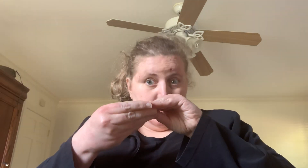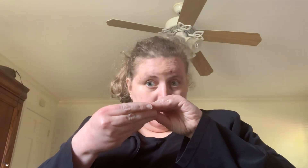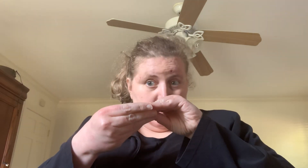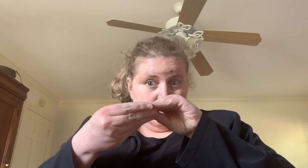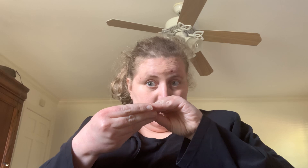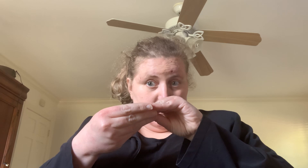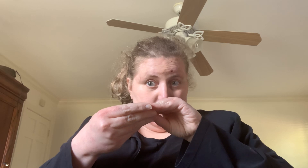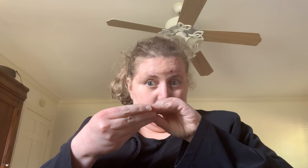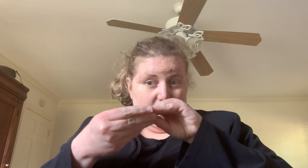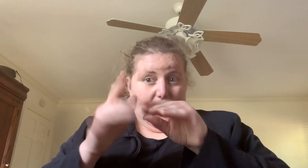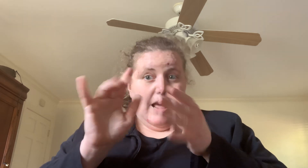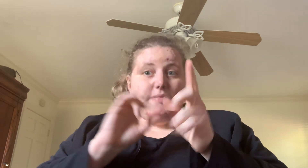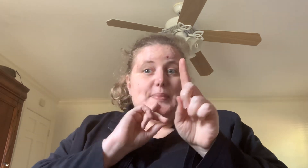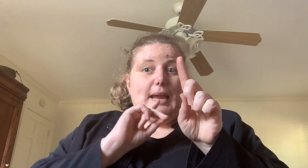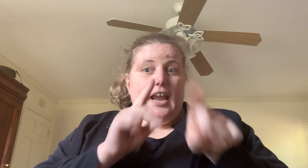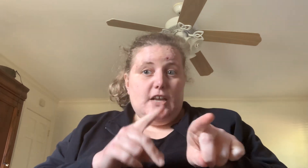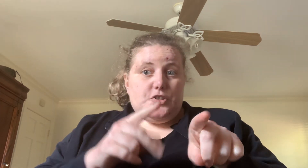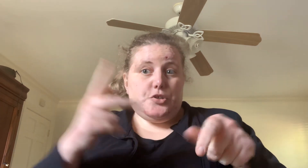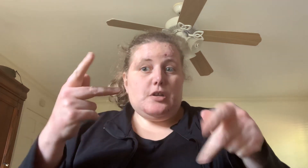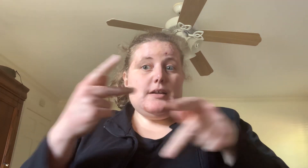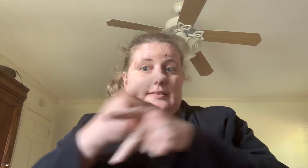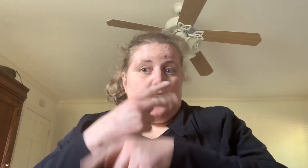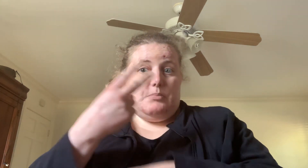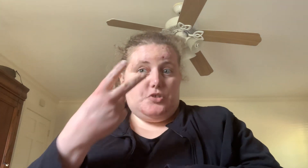says MgCl2. So we're going to multiply that